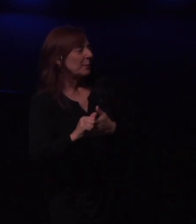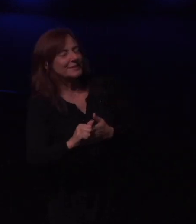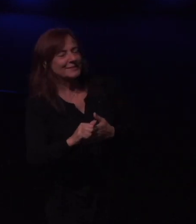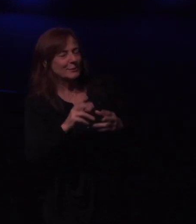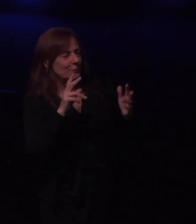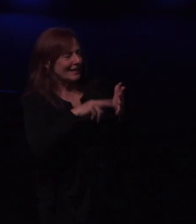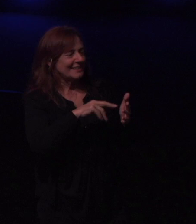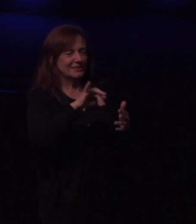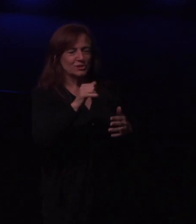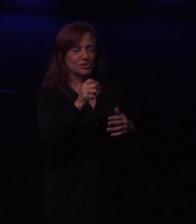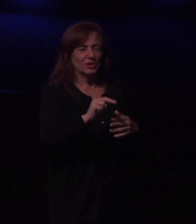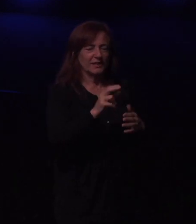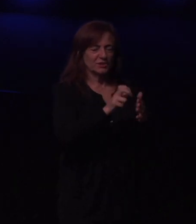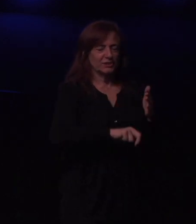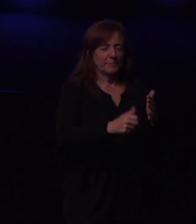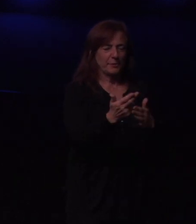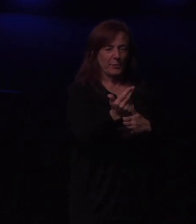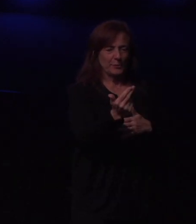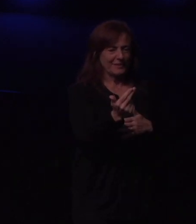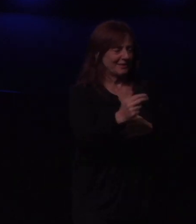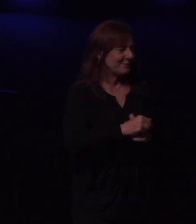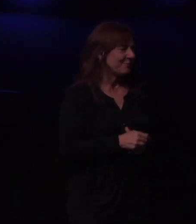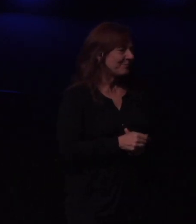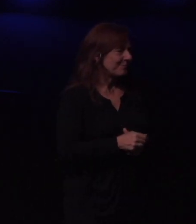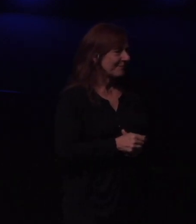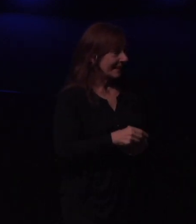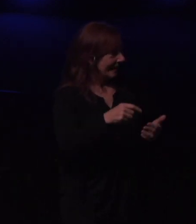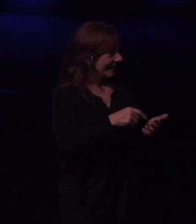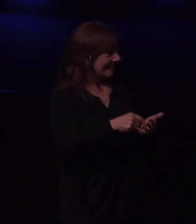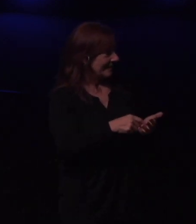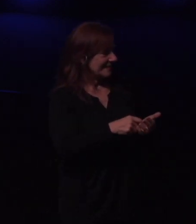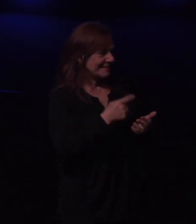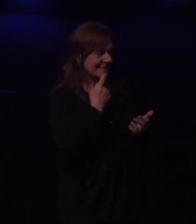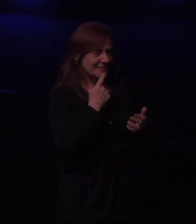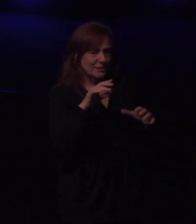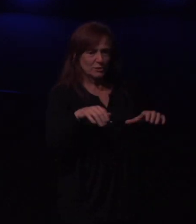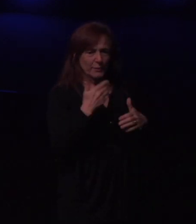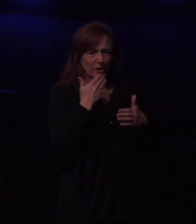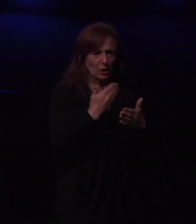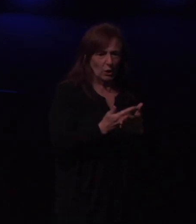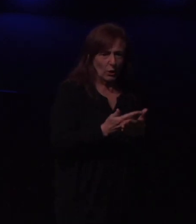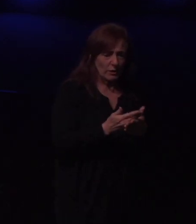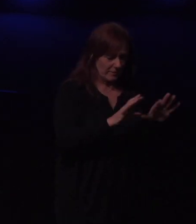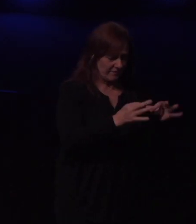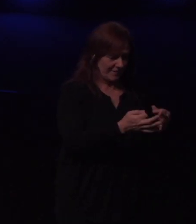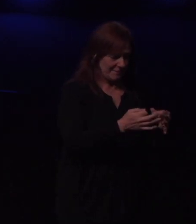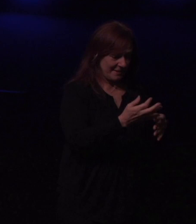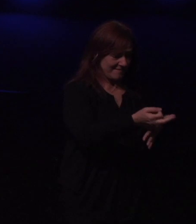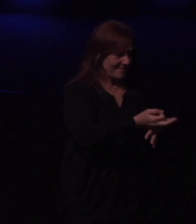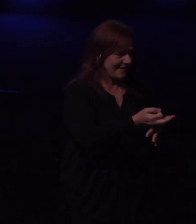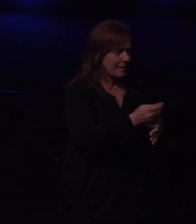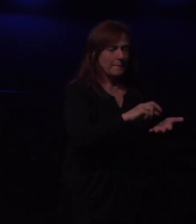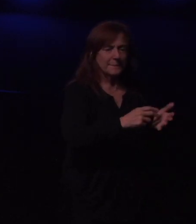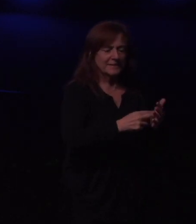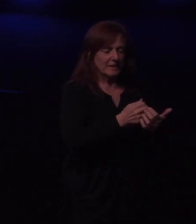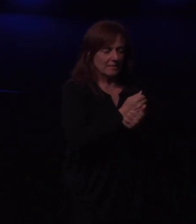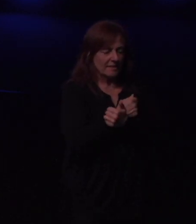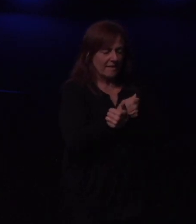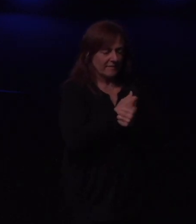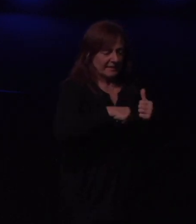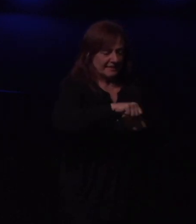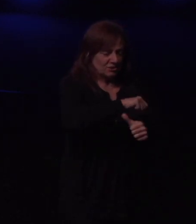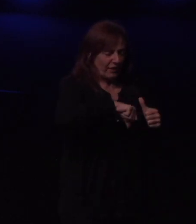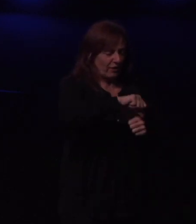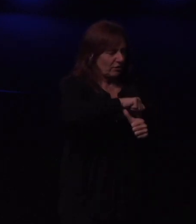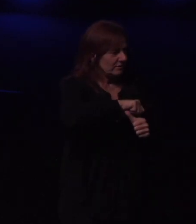chapter 13, because what this is, doing good to the family of faith, it's about loving each other. And